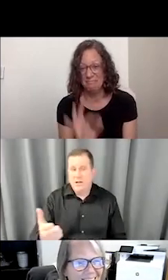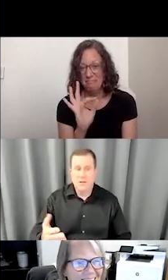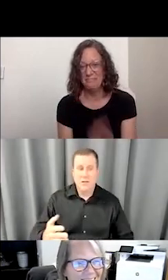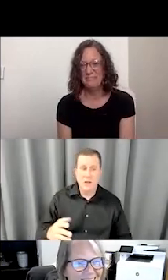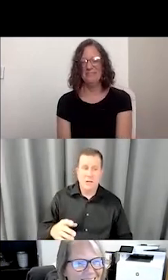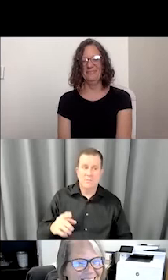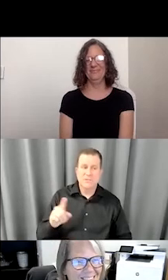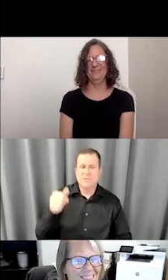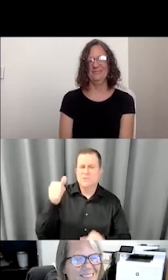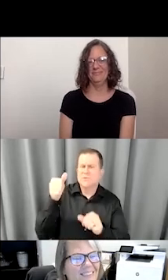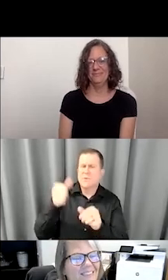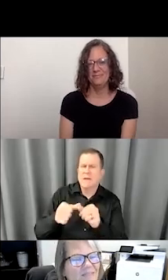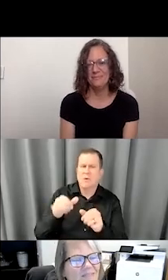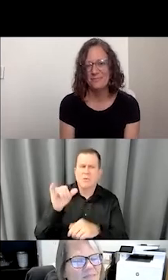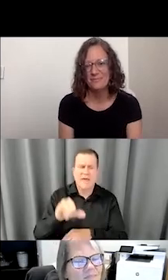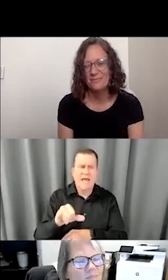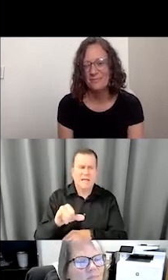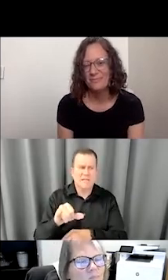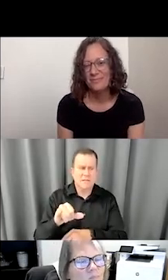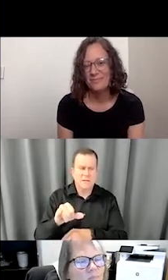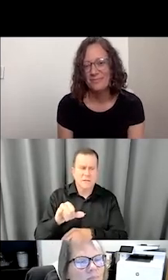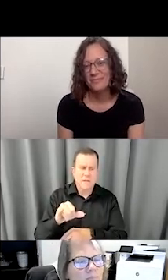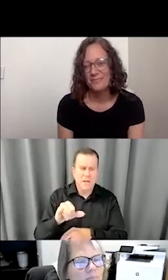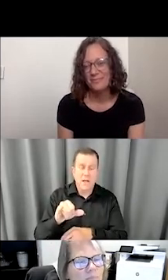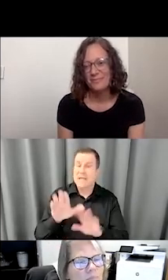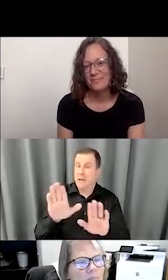pretty well. Just remember that